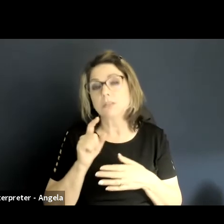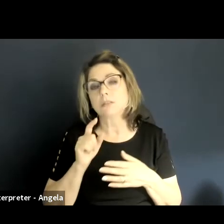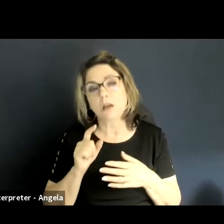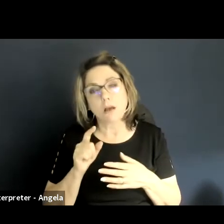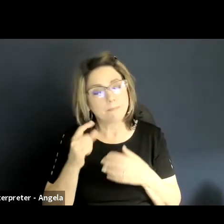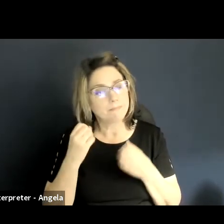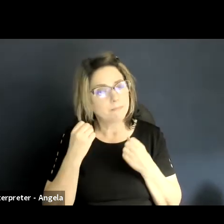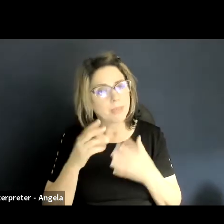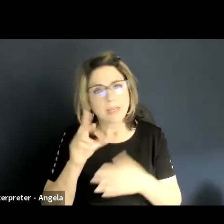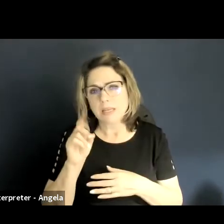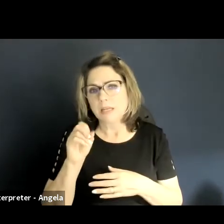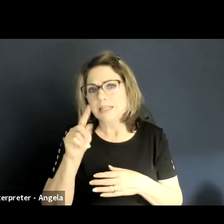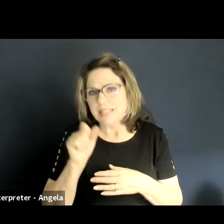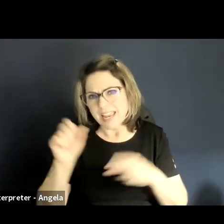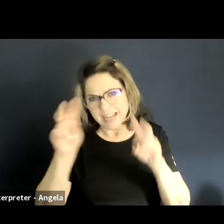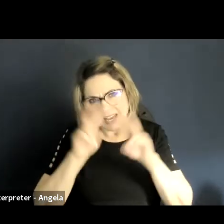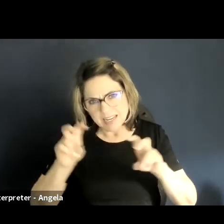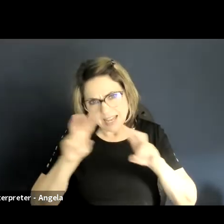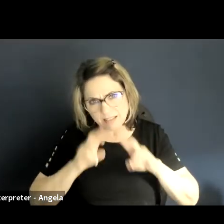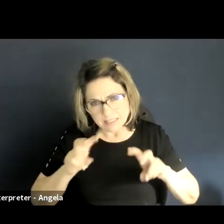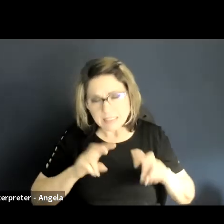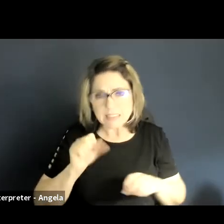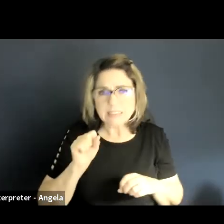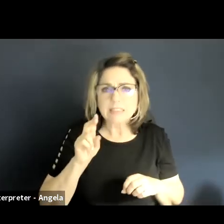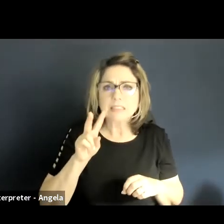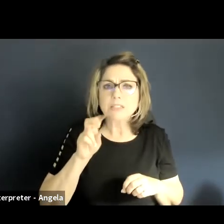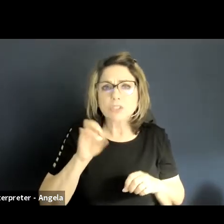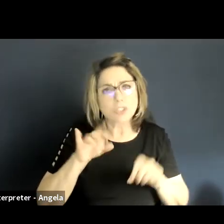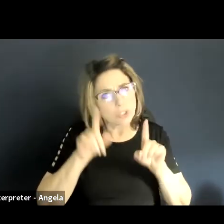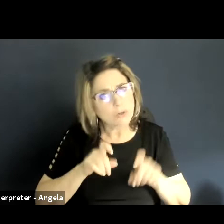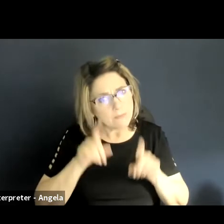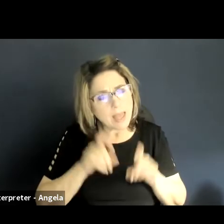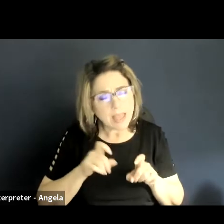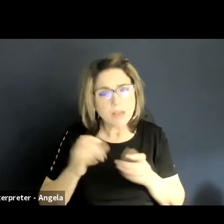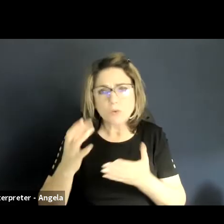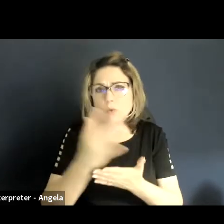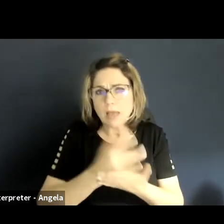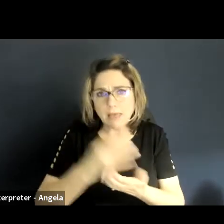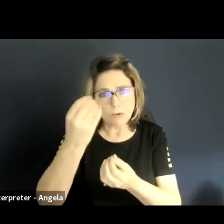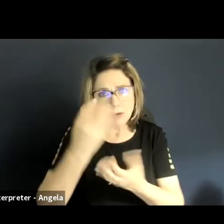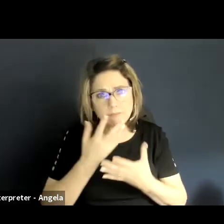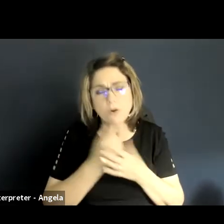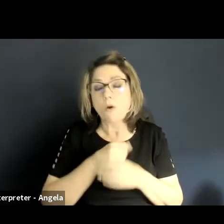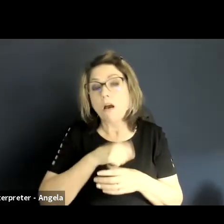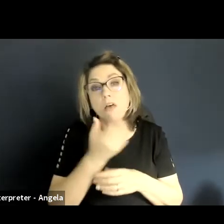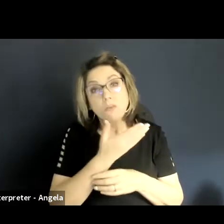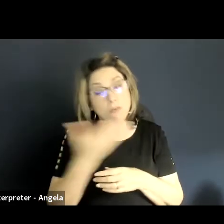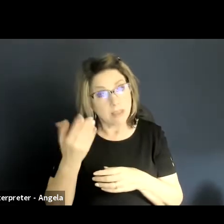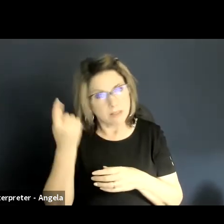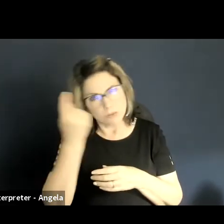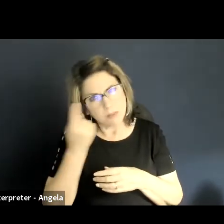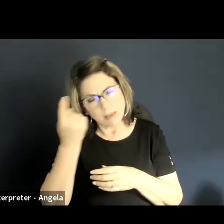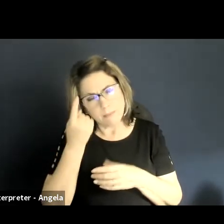lot of data analysis. You can be doing surveys to gather this information. Other things you want to think about